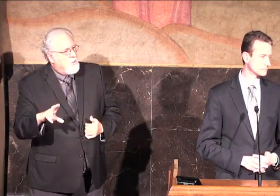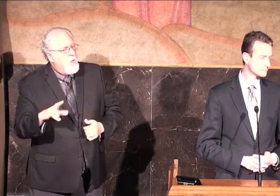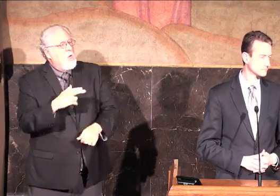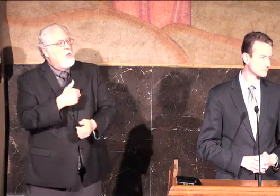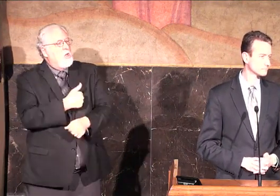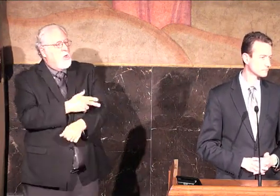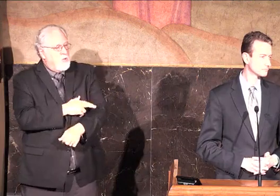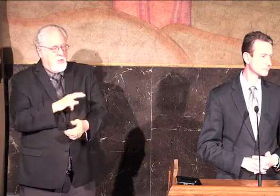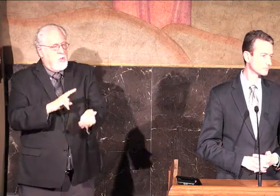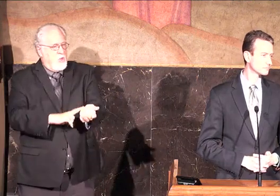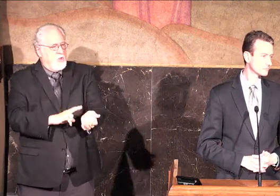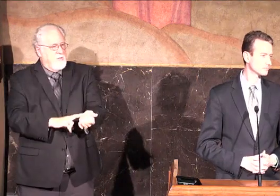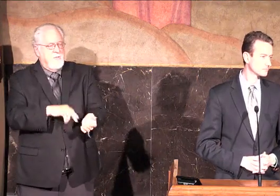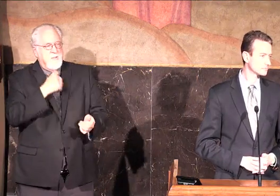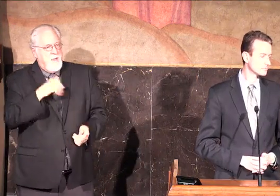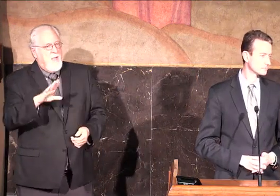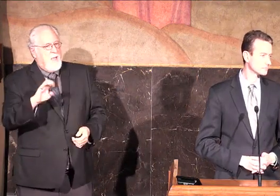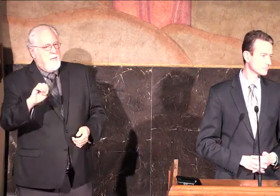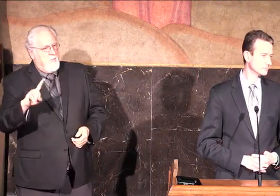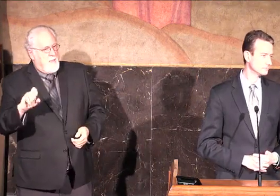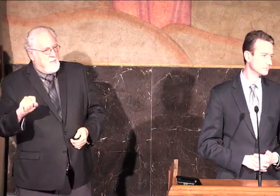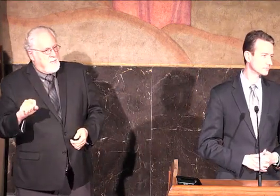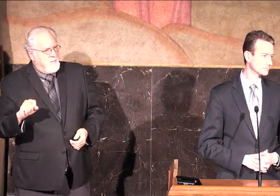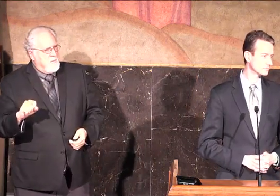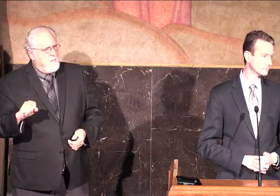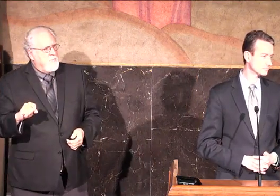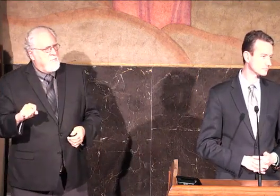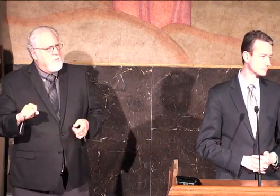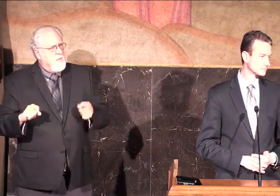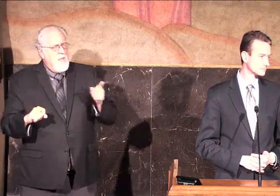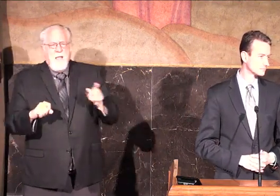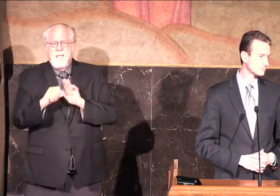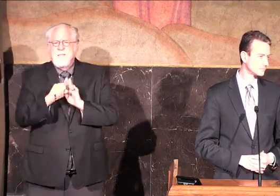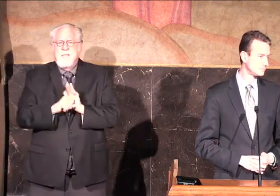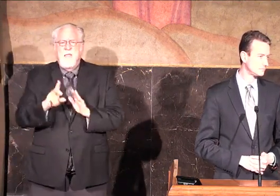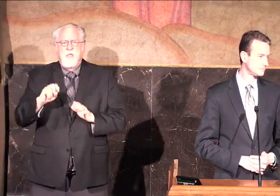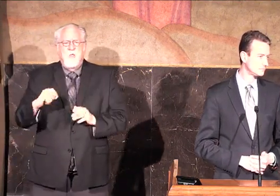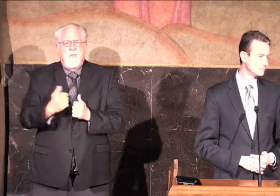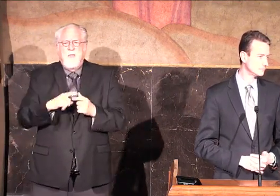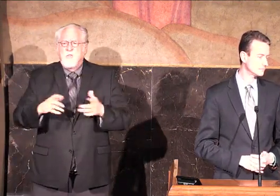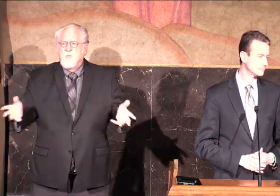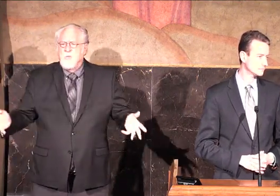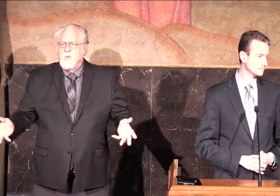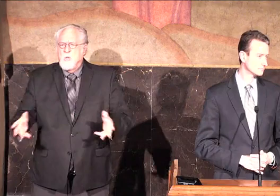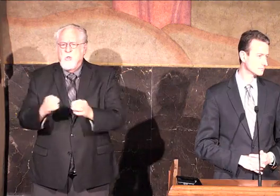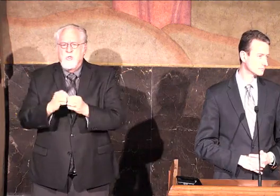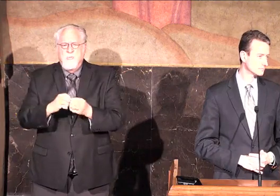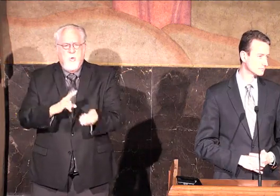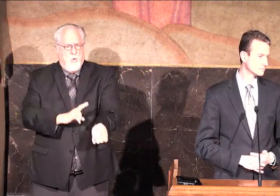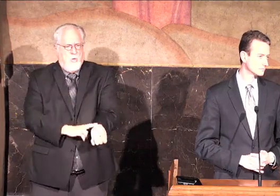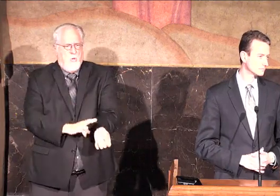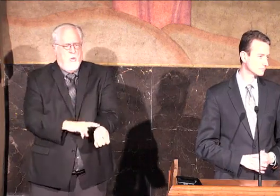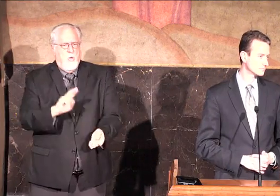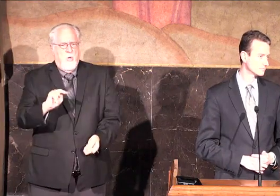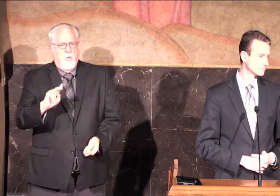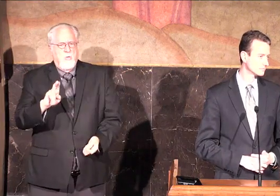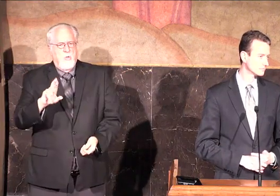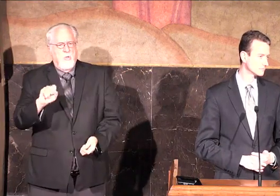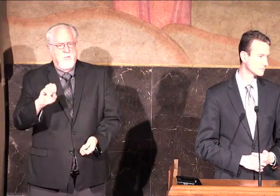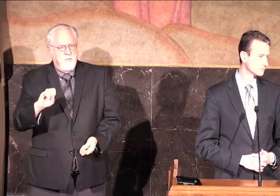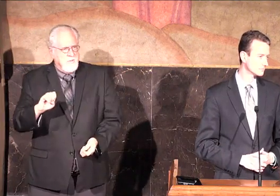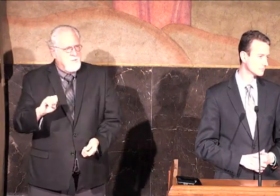not so much bed. Is the state doing anything to try and encourage more nurses? Has there been any discussion about pulling down some of